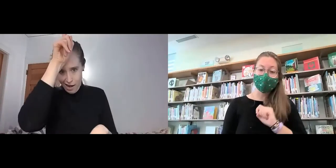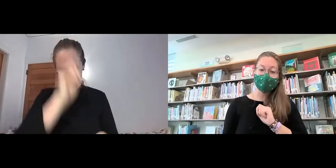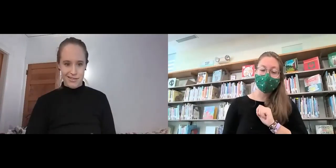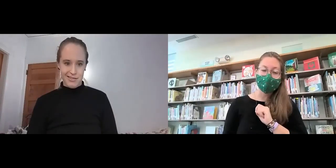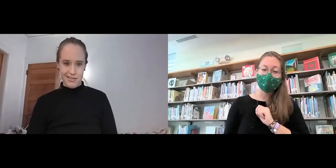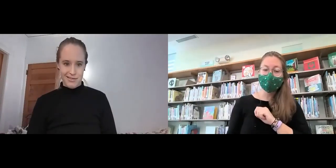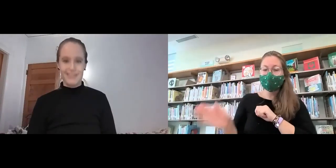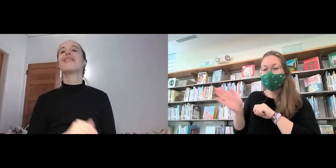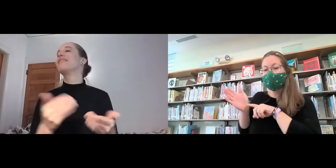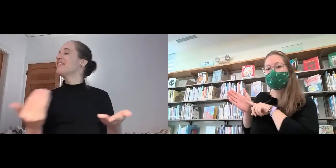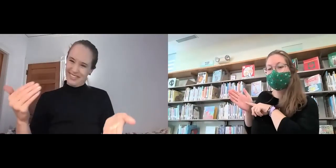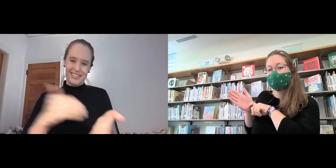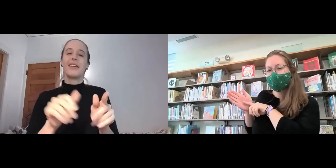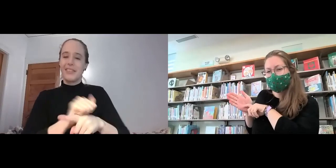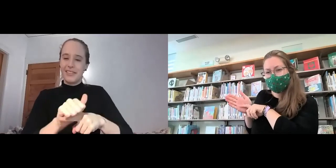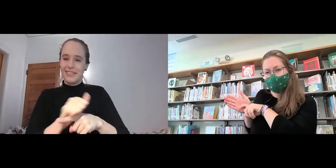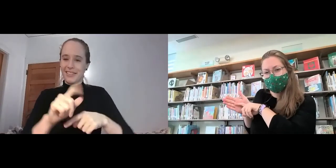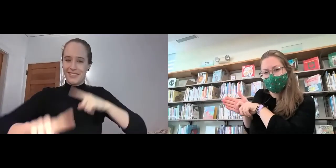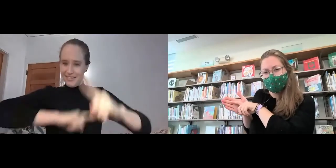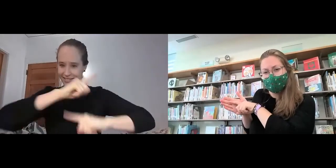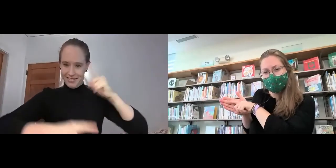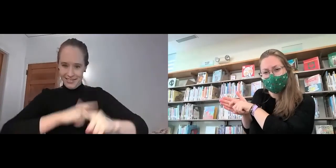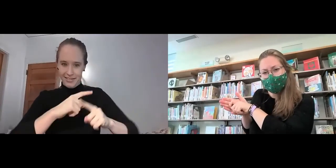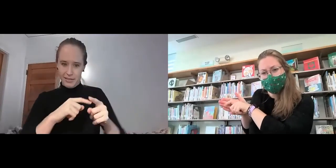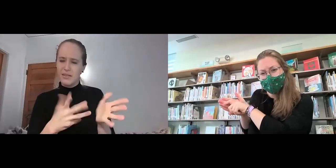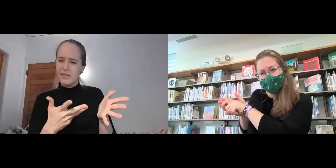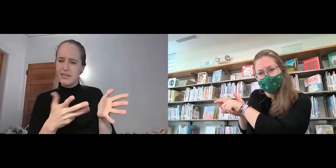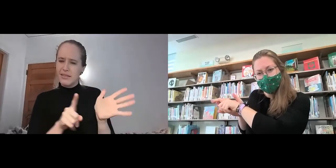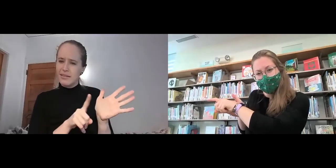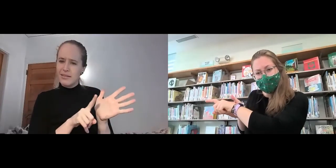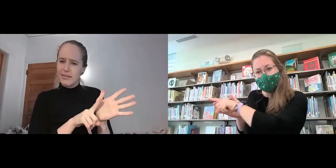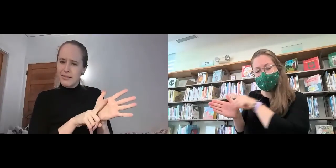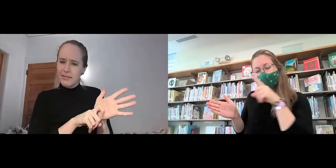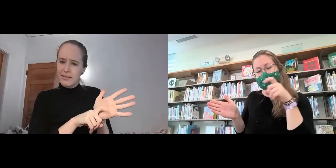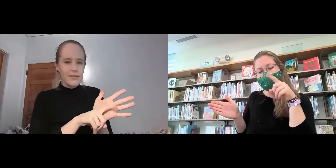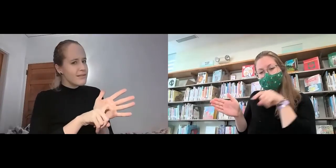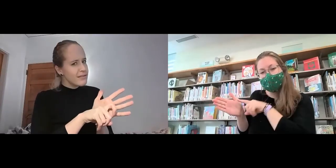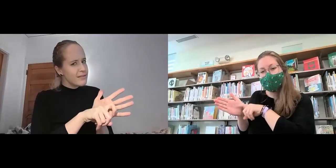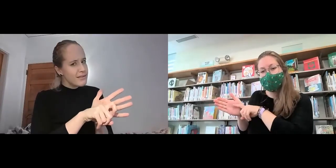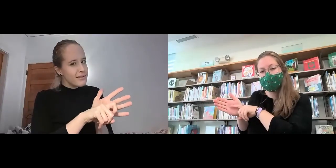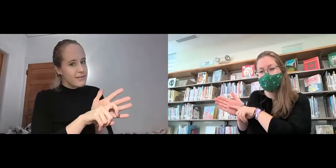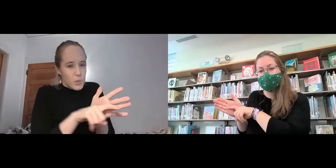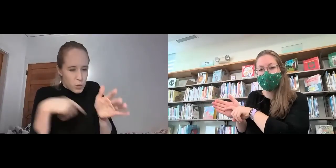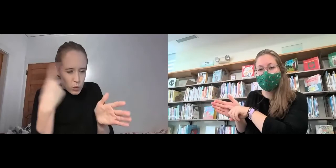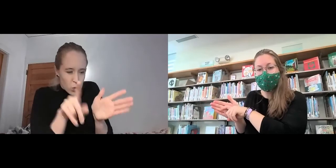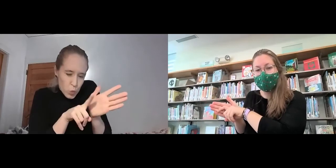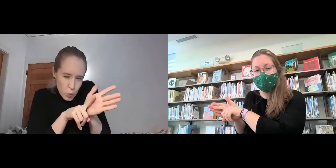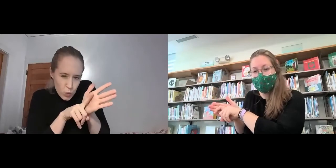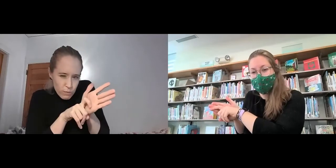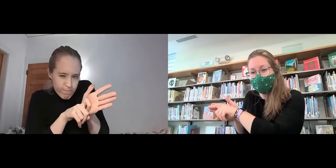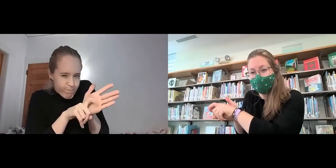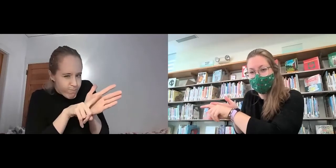one refresher for you. What does this mean? When we're inching our finger